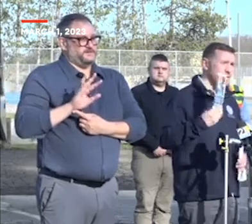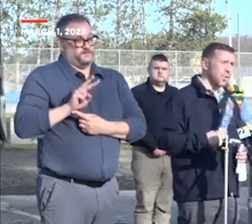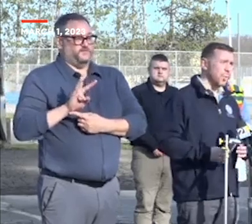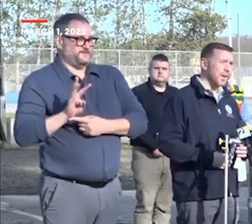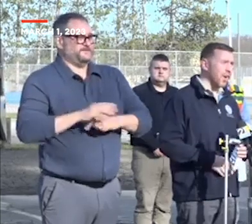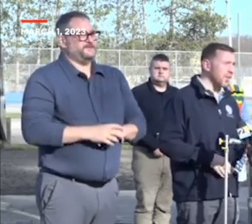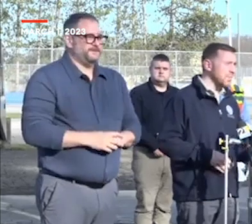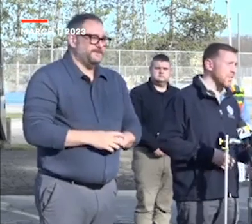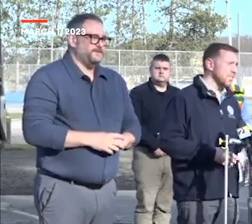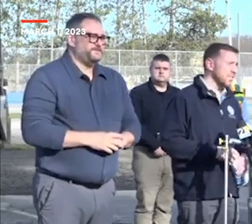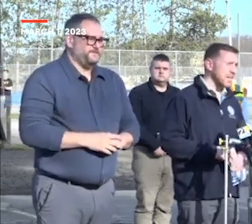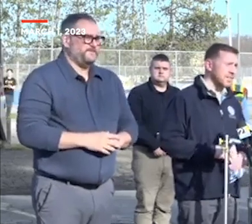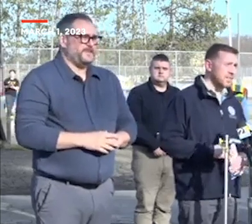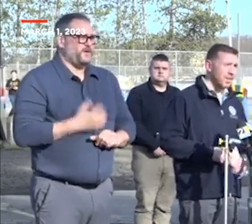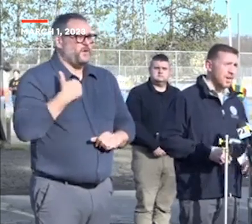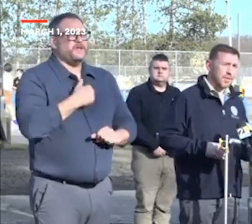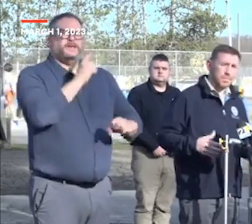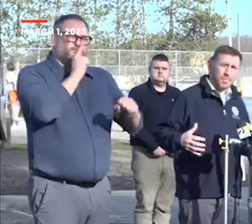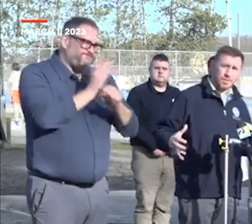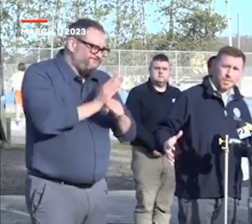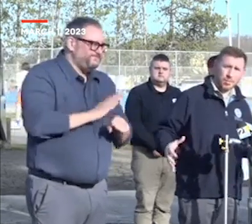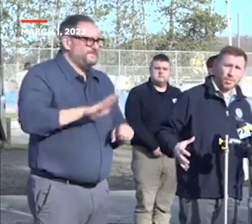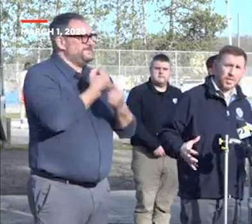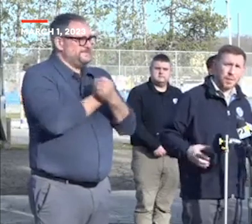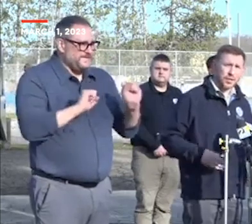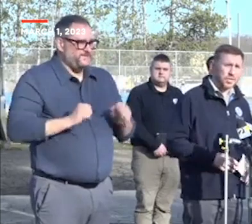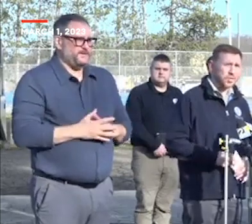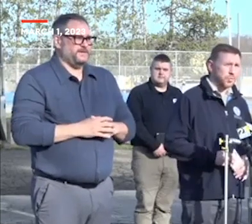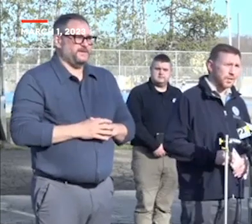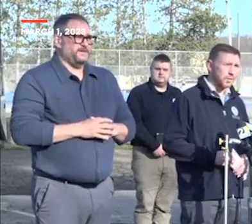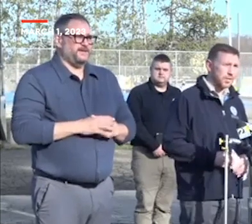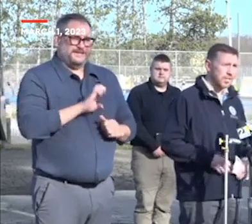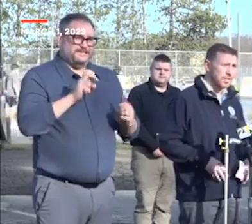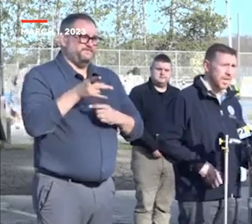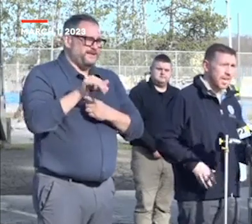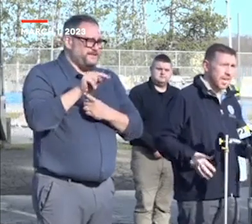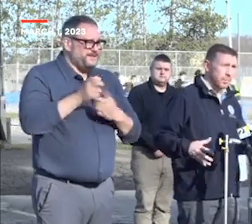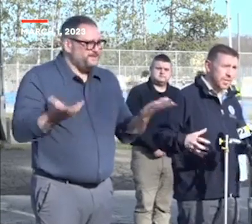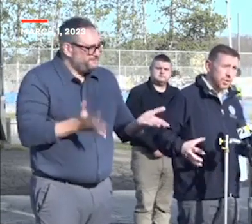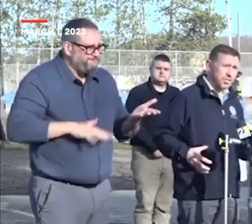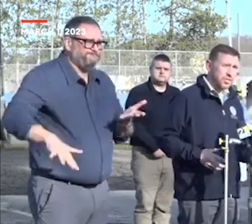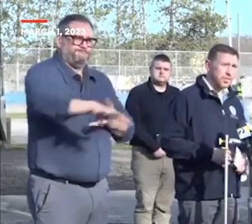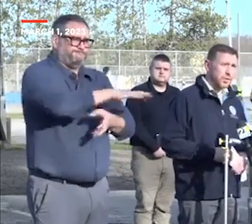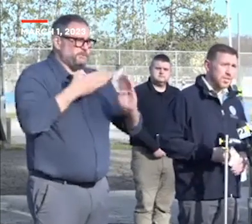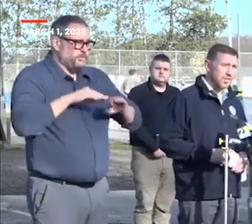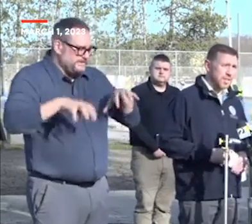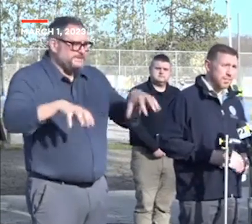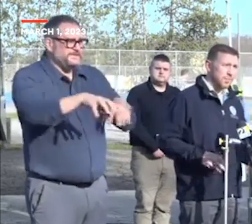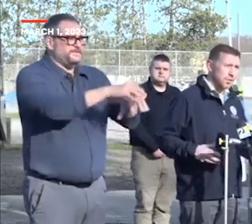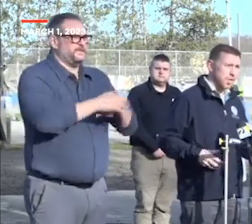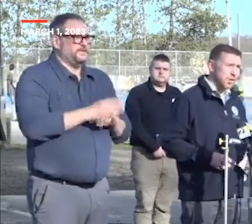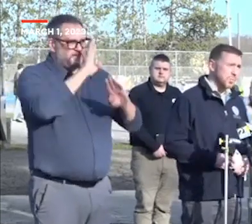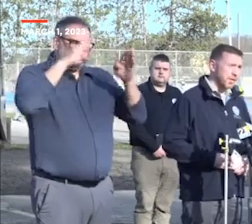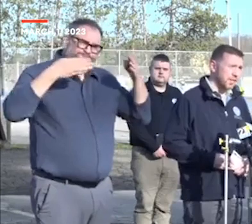861-365-0526. We are committed to the safety of the people of East Palestine and surrounding communities, and we will continue to focus on this